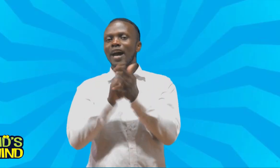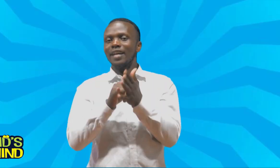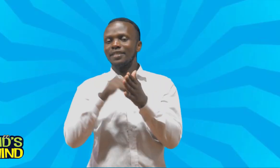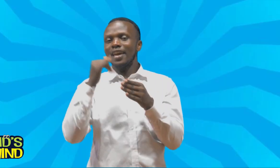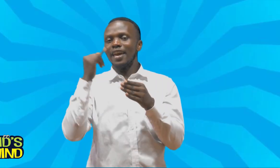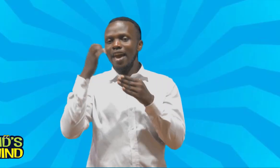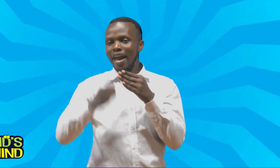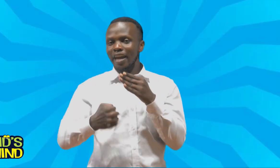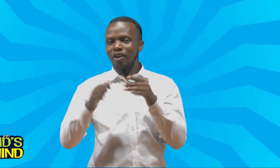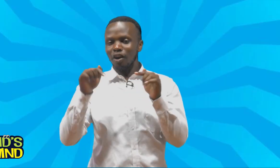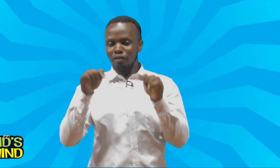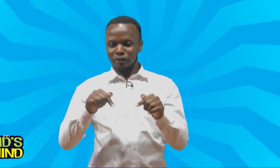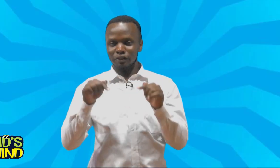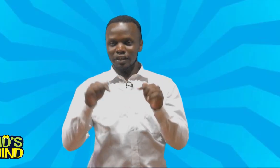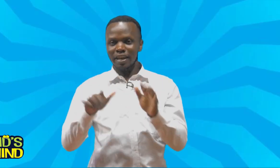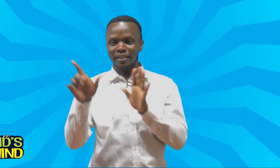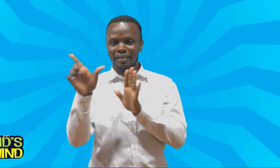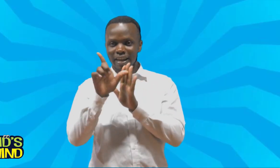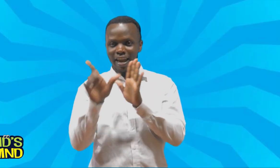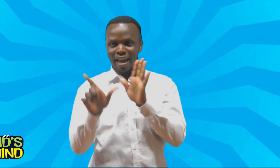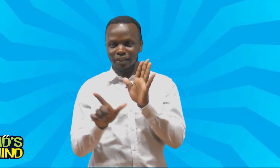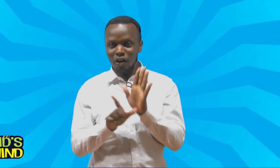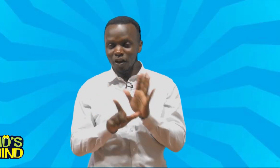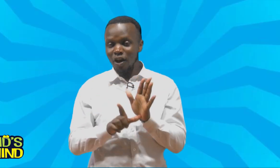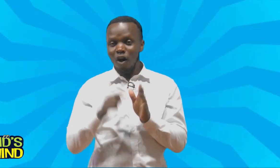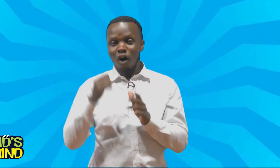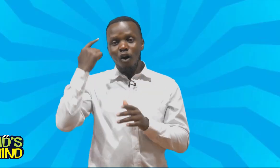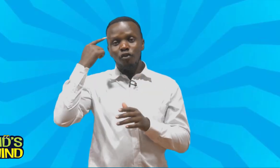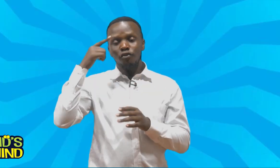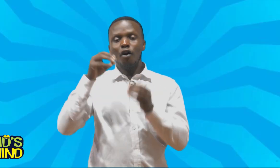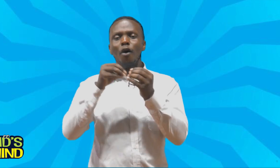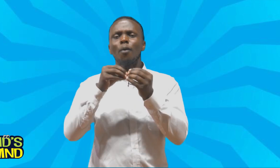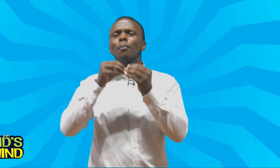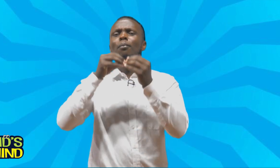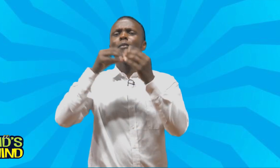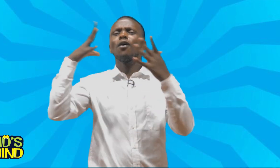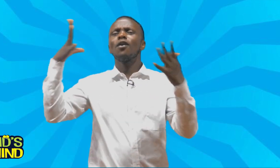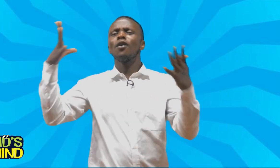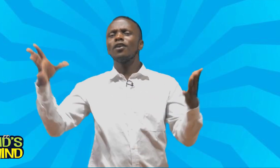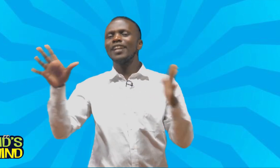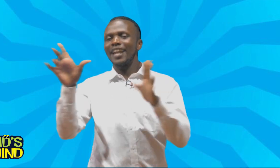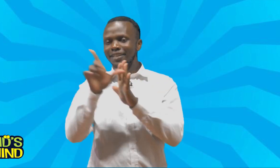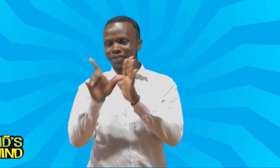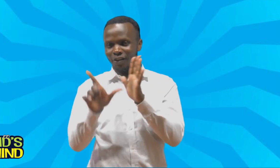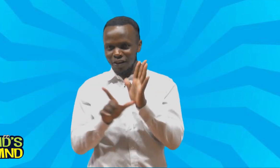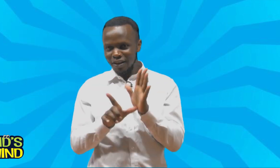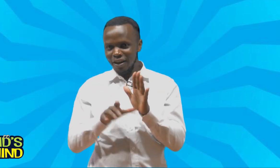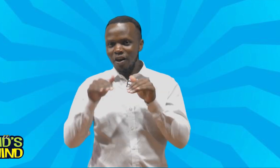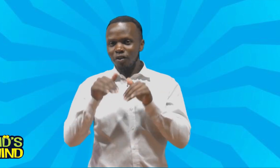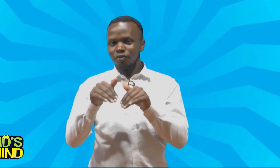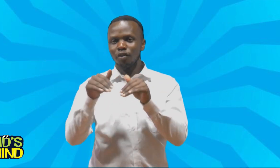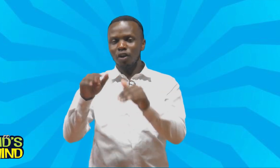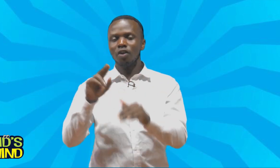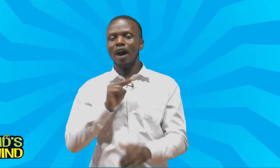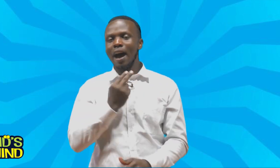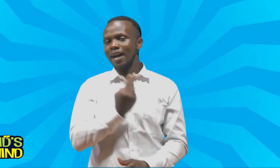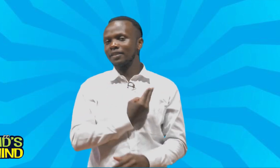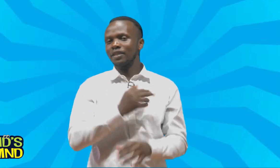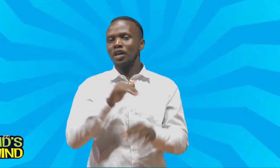that's the end of today's lesson. For more lessons, follow us